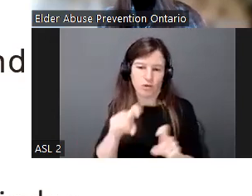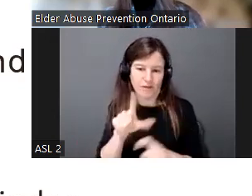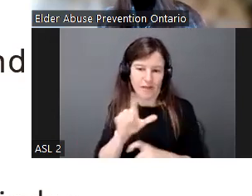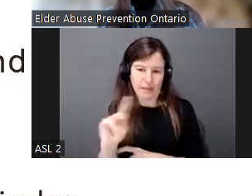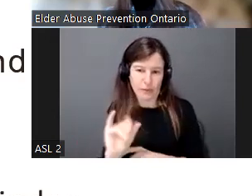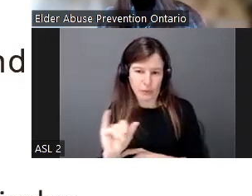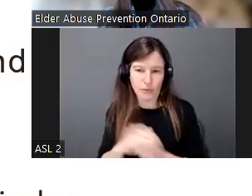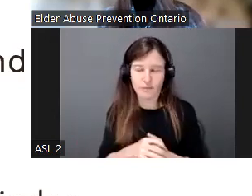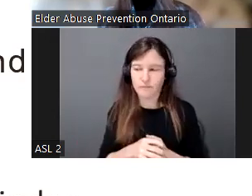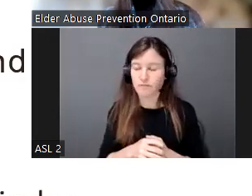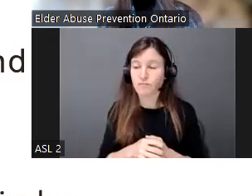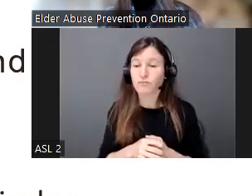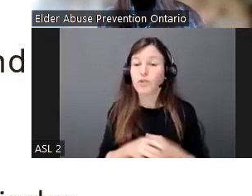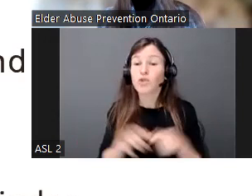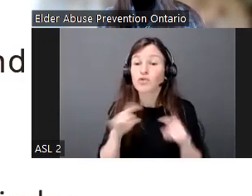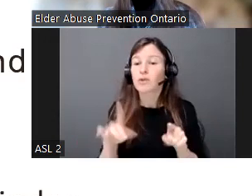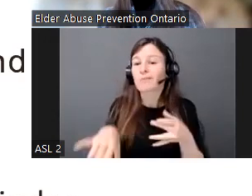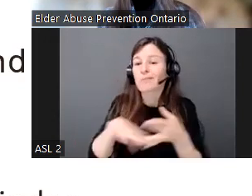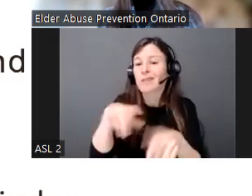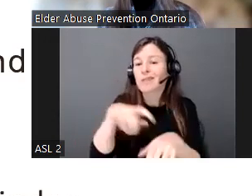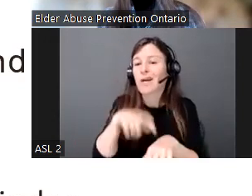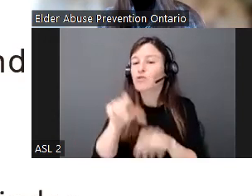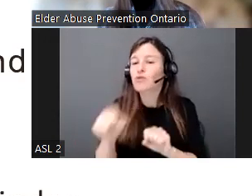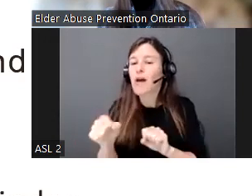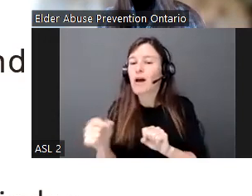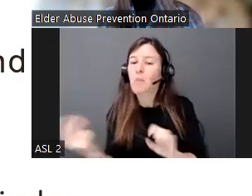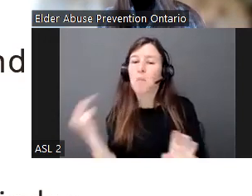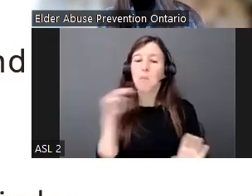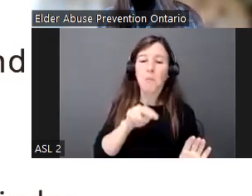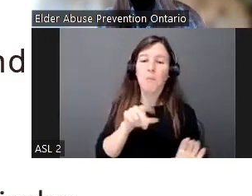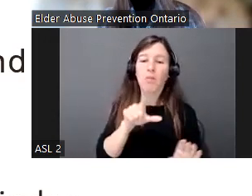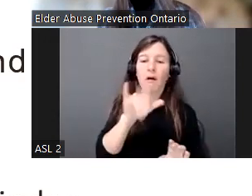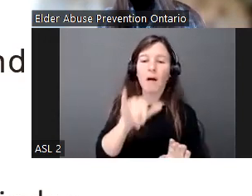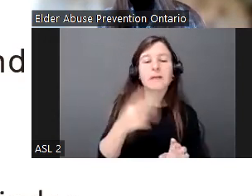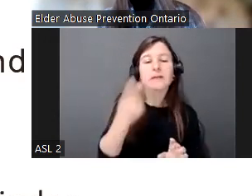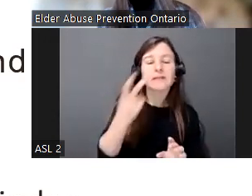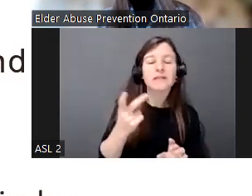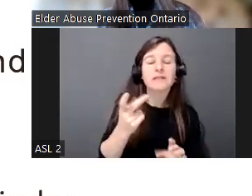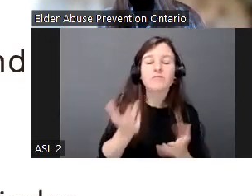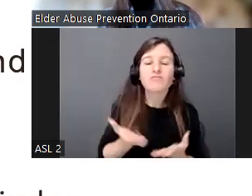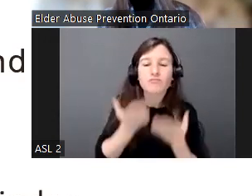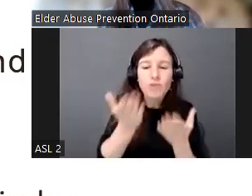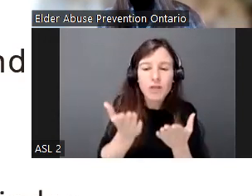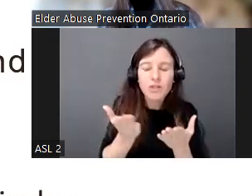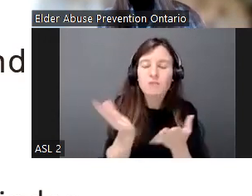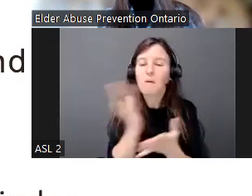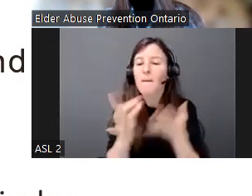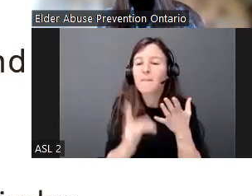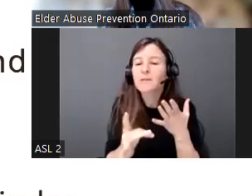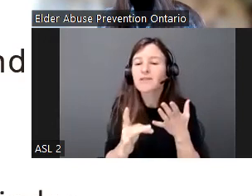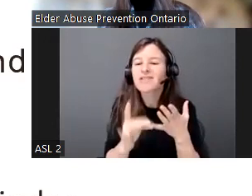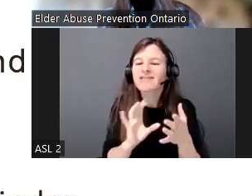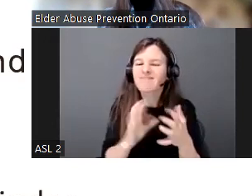breaks, that you can go back and look. There's other suggestions and features of Feed Loop that you might have questions